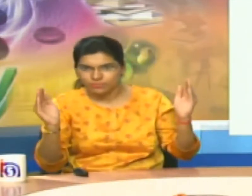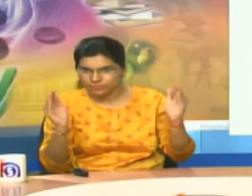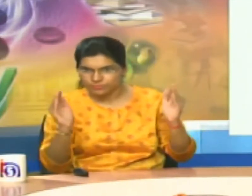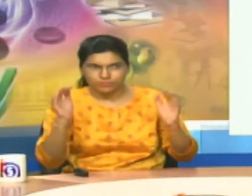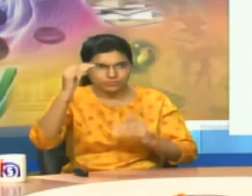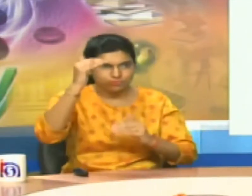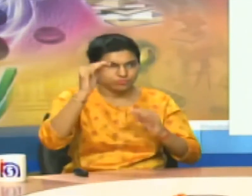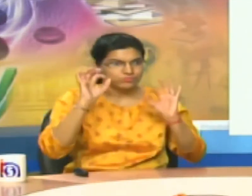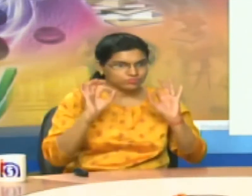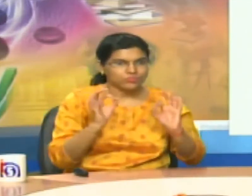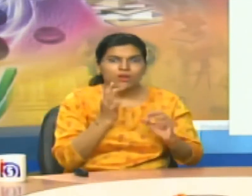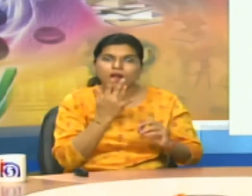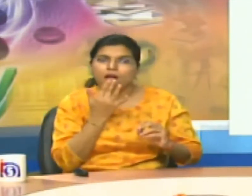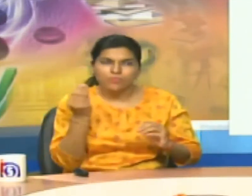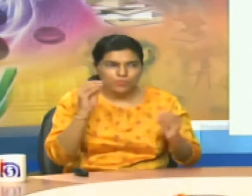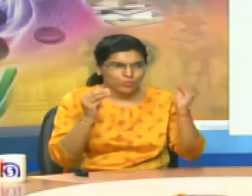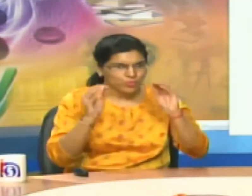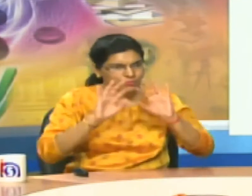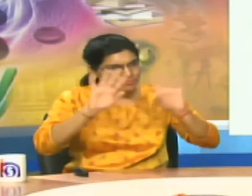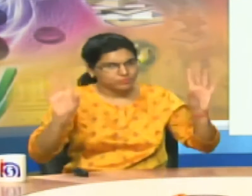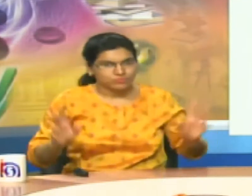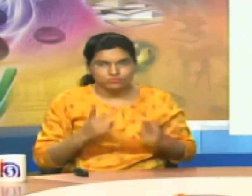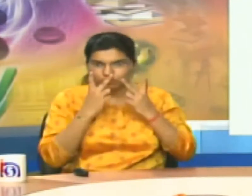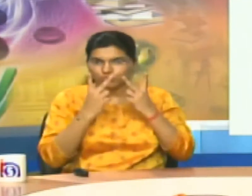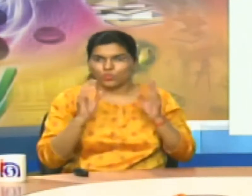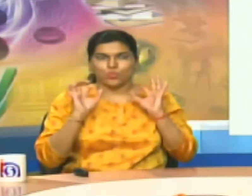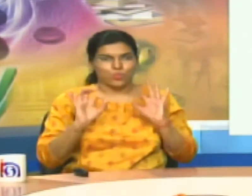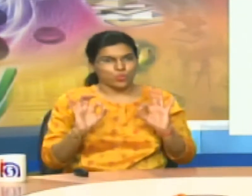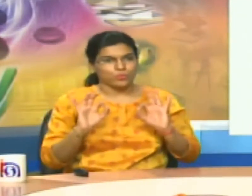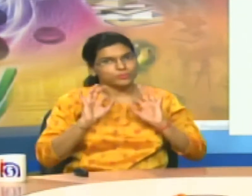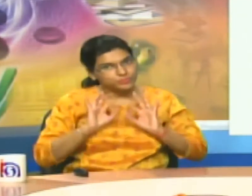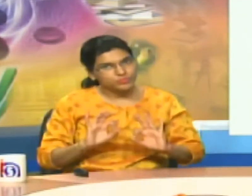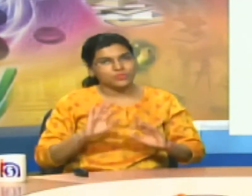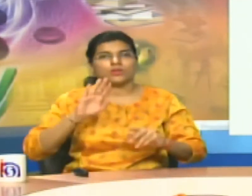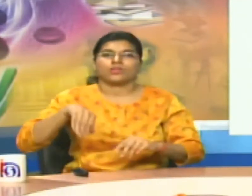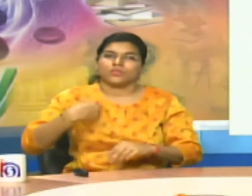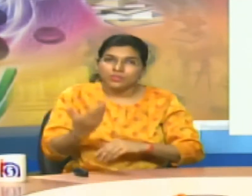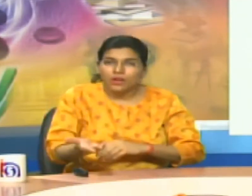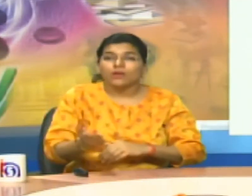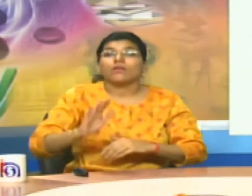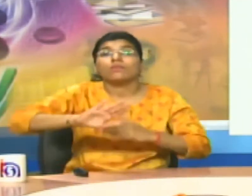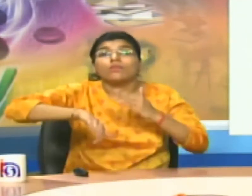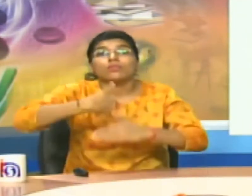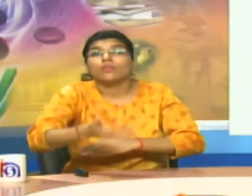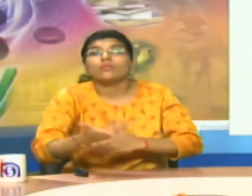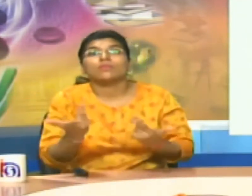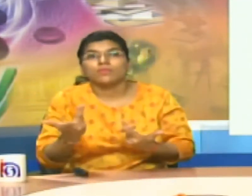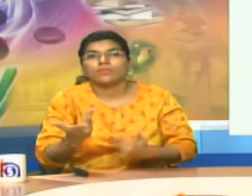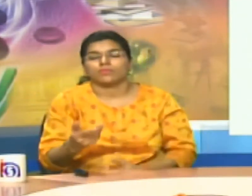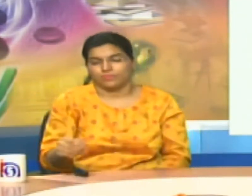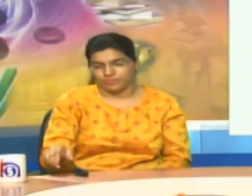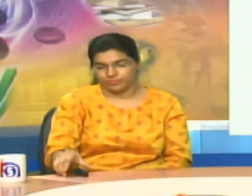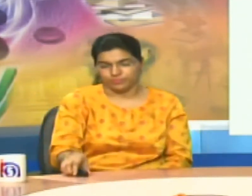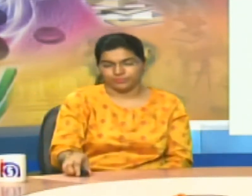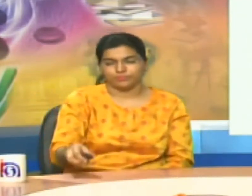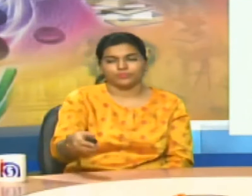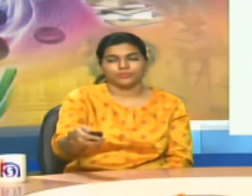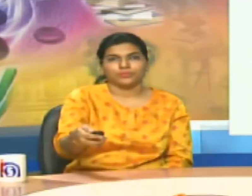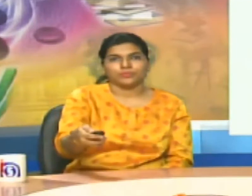that. We should make the necessary adjustment, put colors and necessary margin we put, then